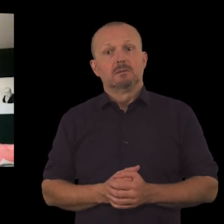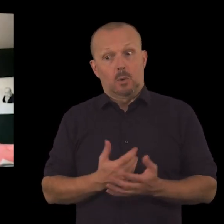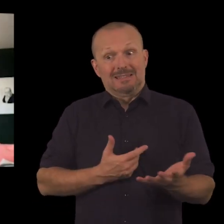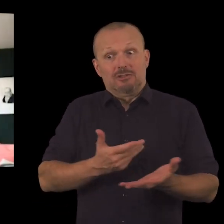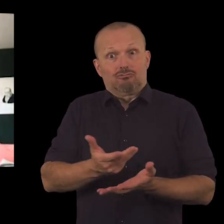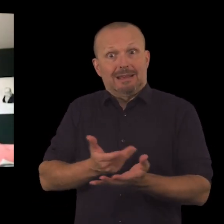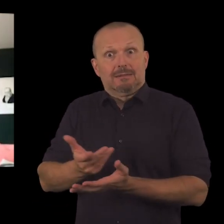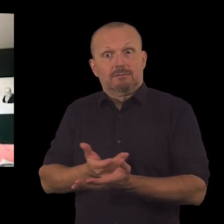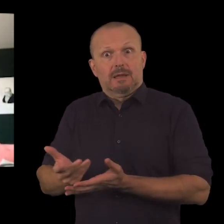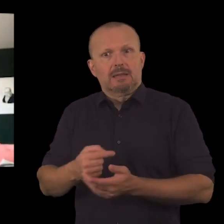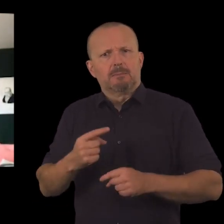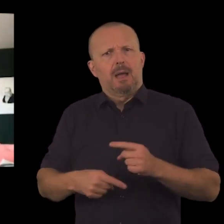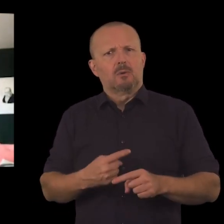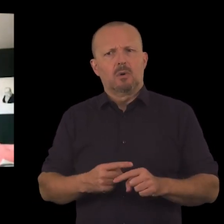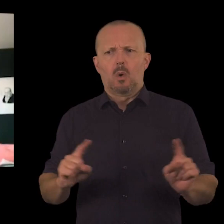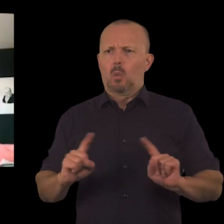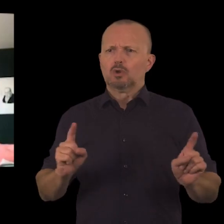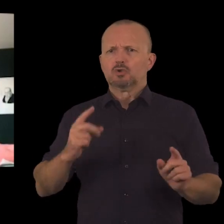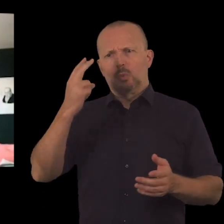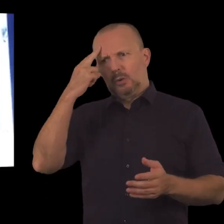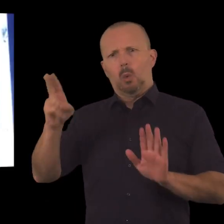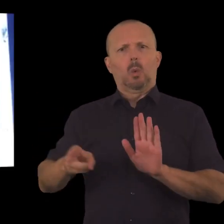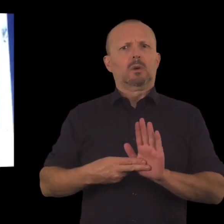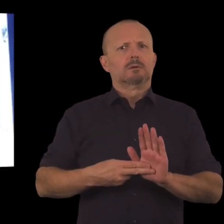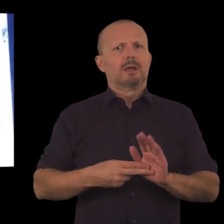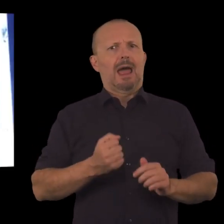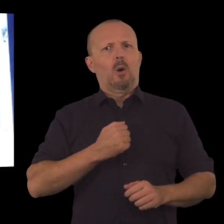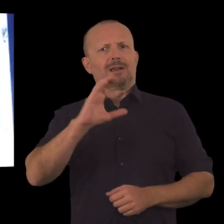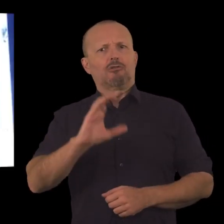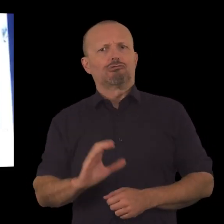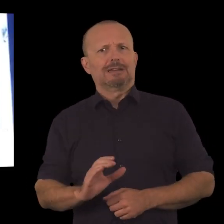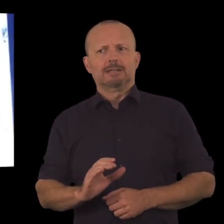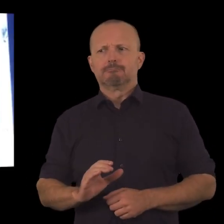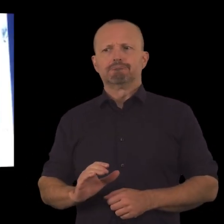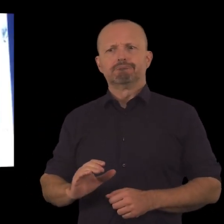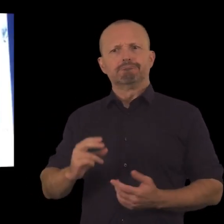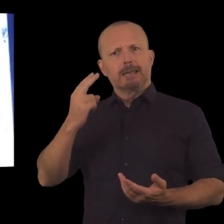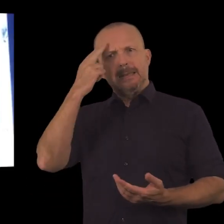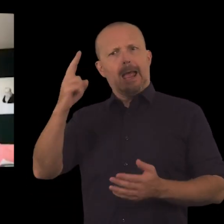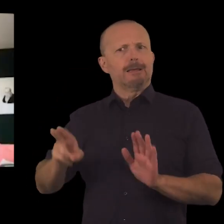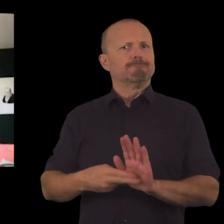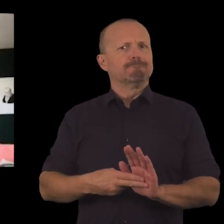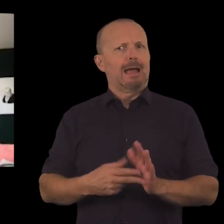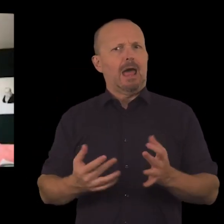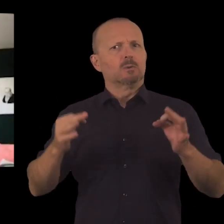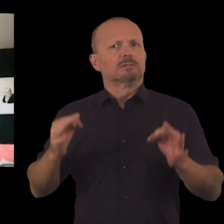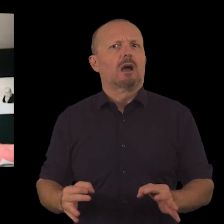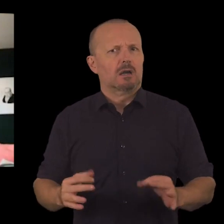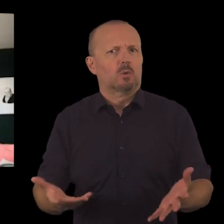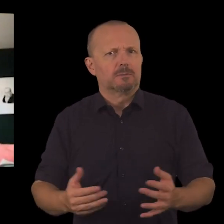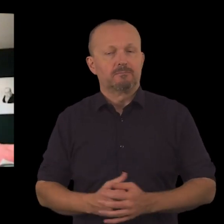and it's about what should we call our country? How are we going to decide that? Yeah. Yeah. Great.